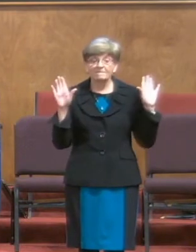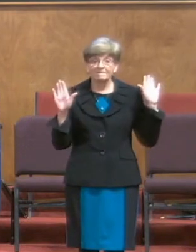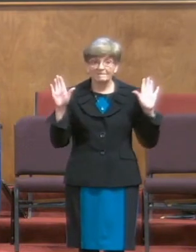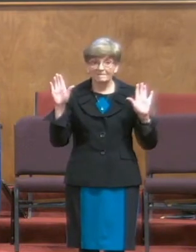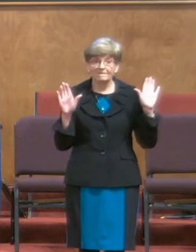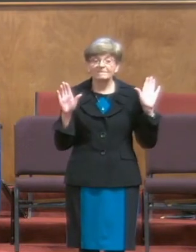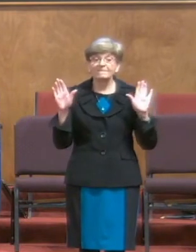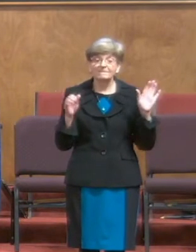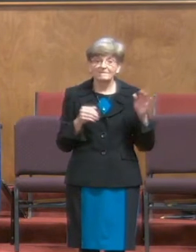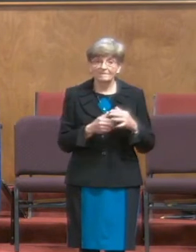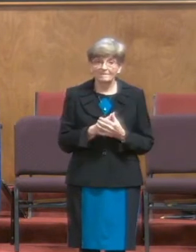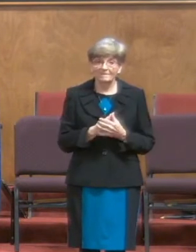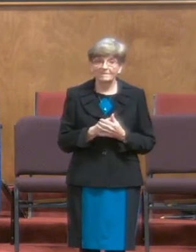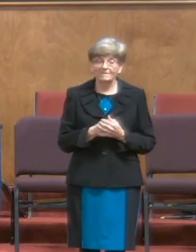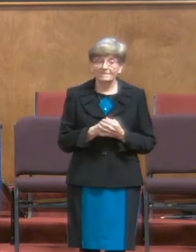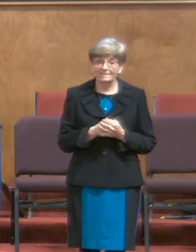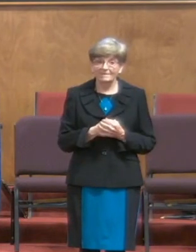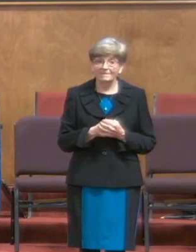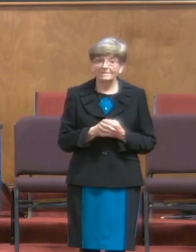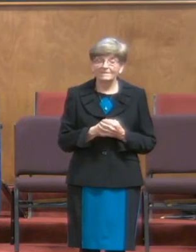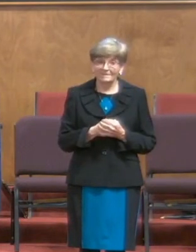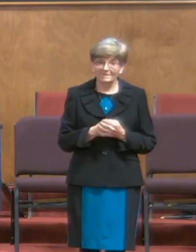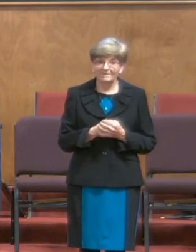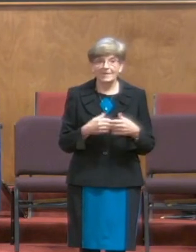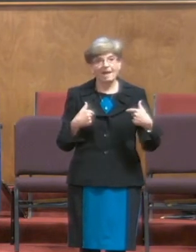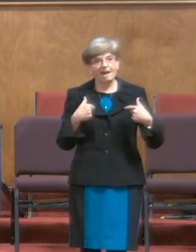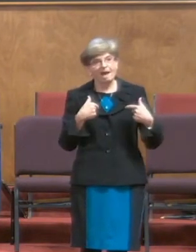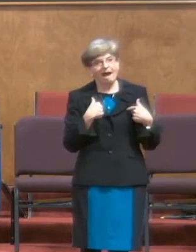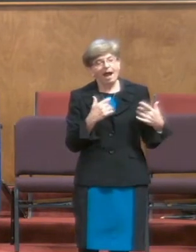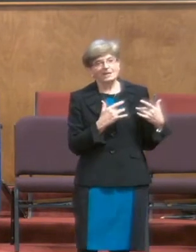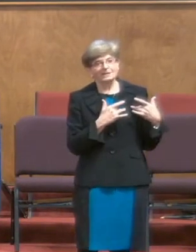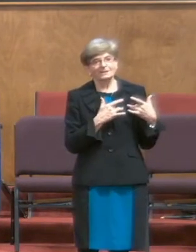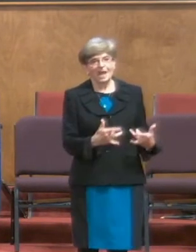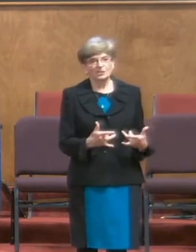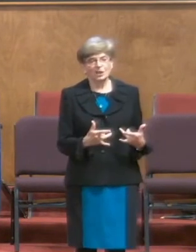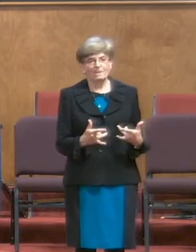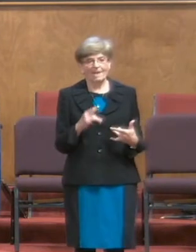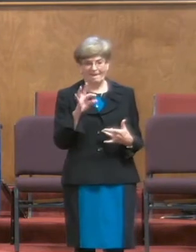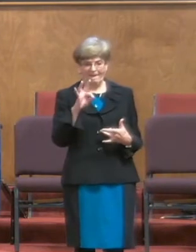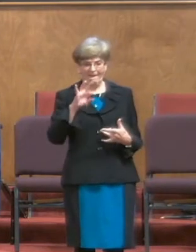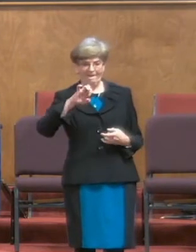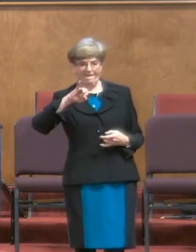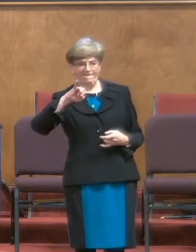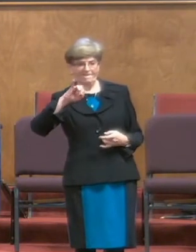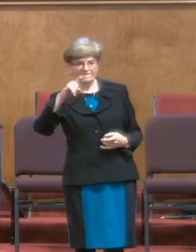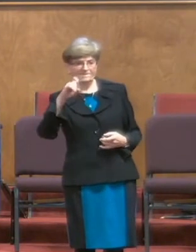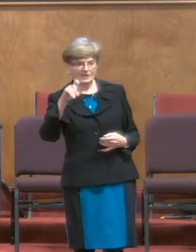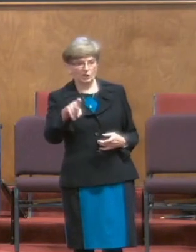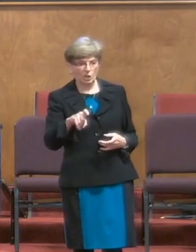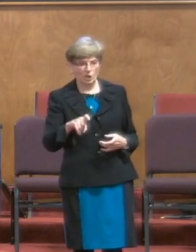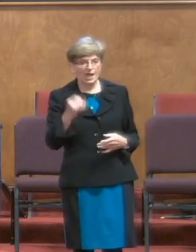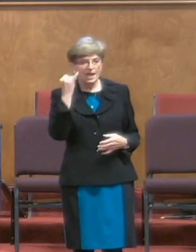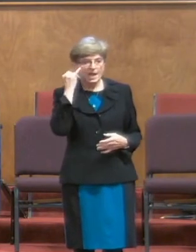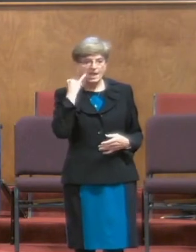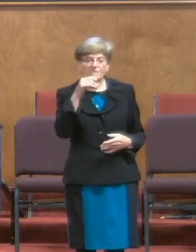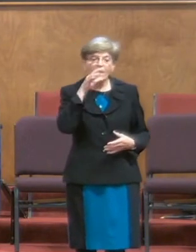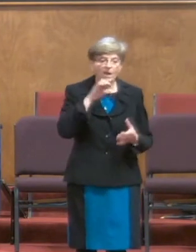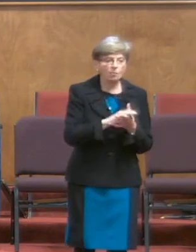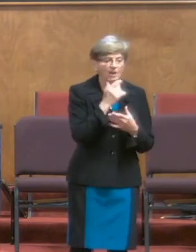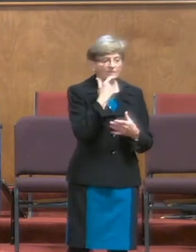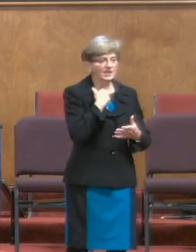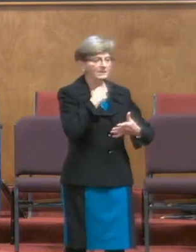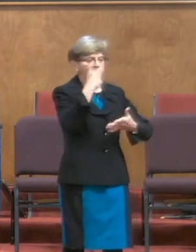I sure have. I mean, I'm a fixer. My wife wants to tell me how her day has gone. I want to fix everything,